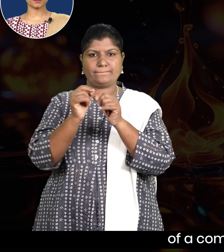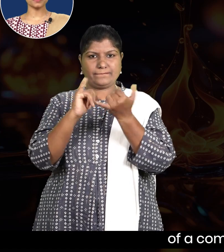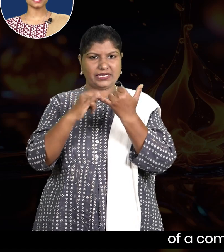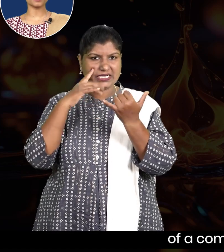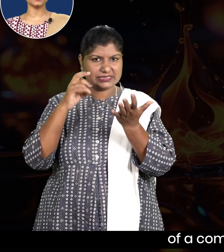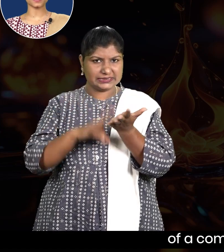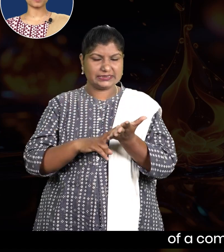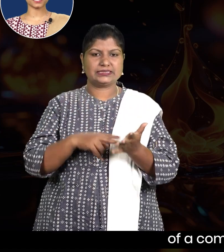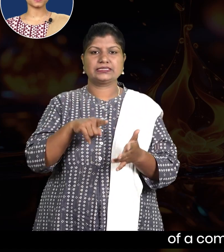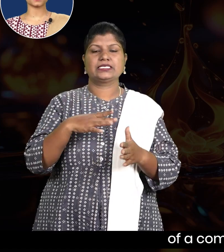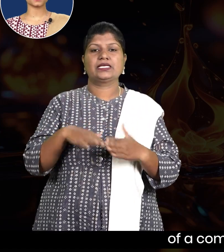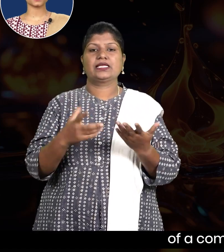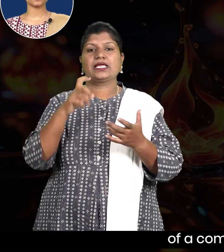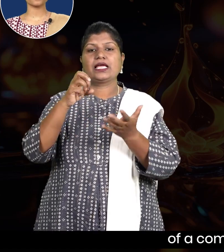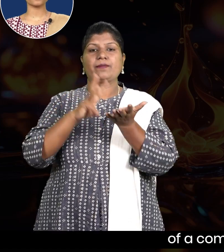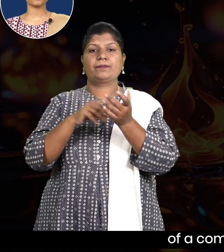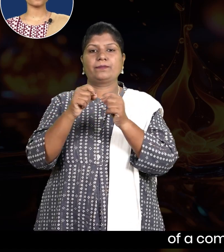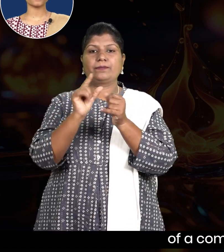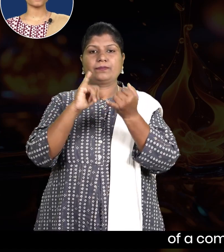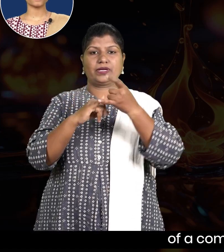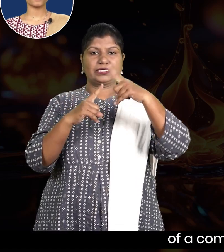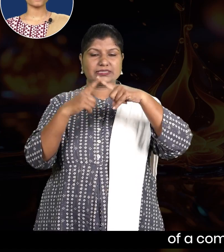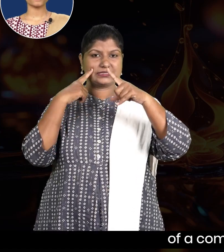of a combustible substance.